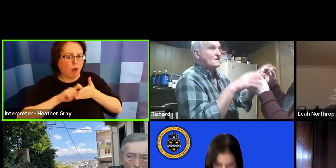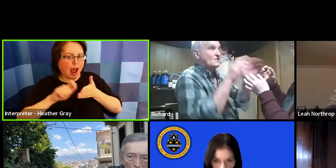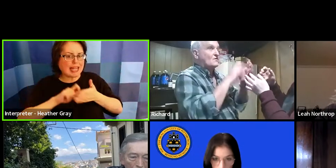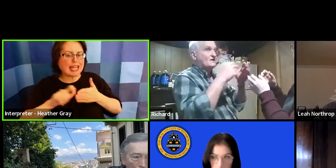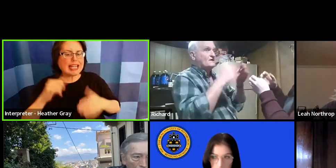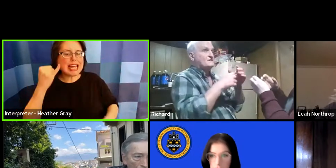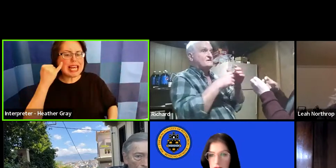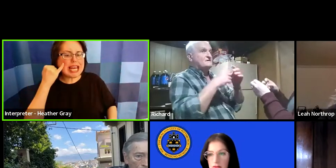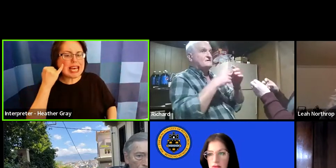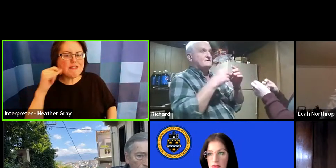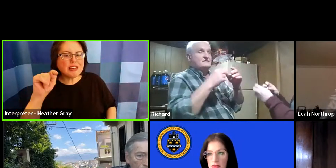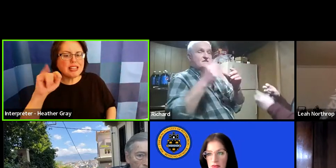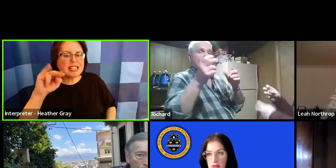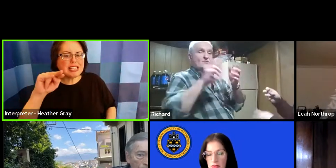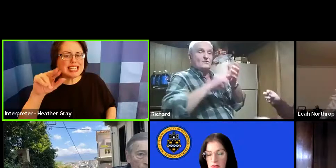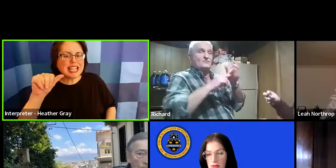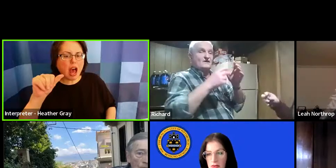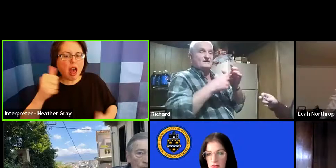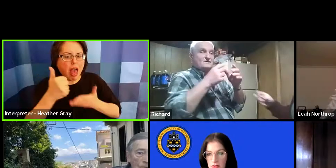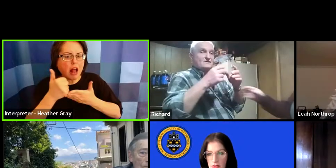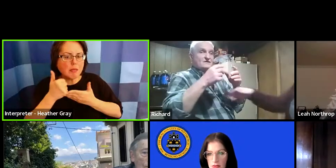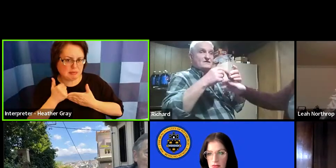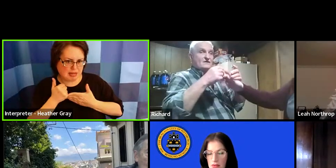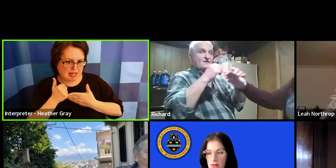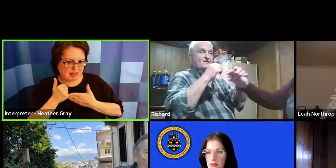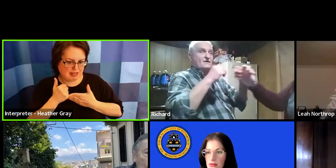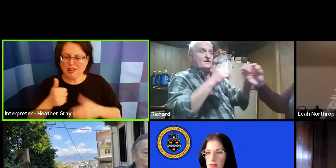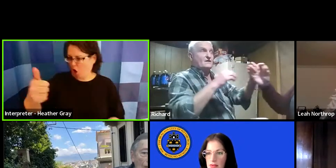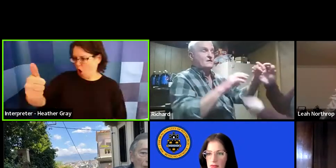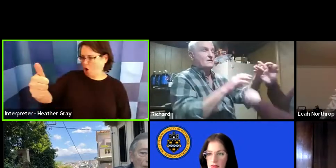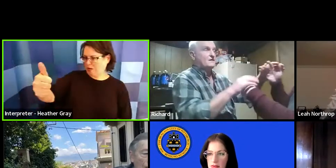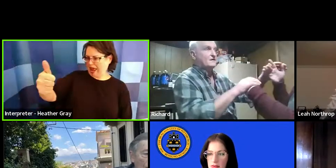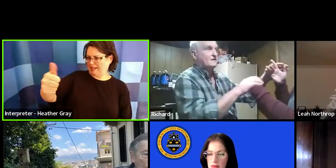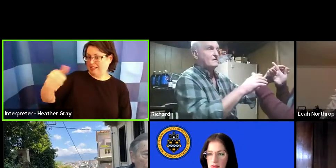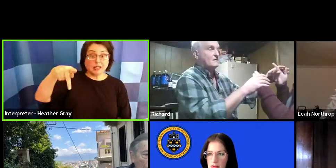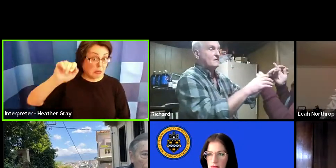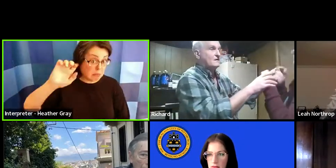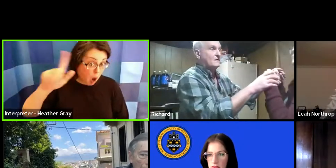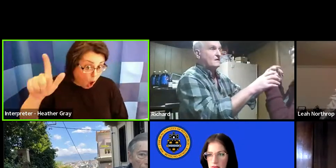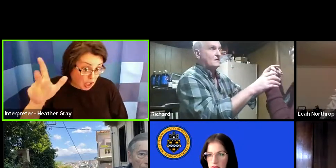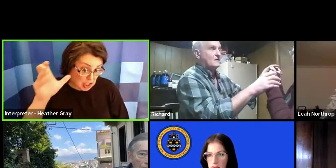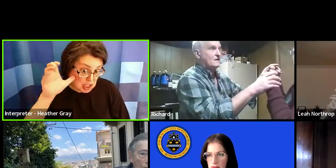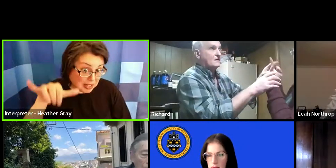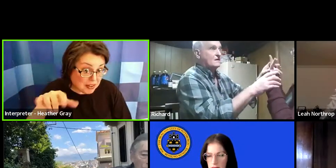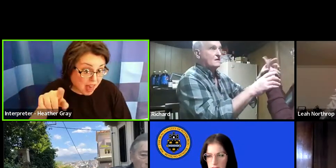do that, Leah. Okay, great. Did you hear that, Paul?